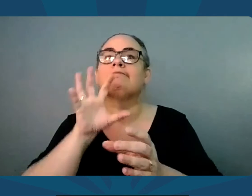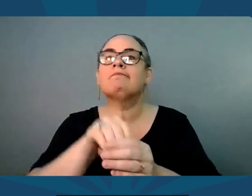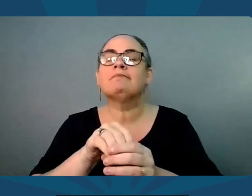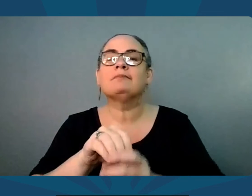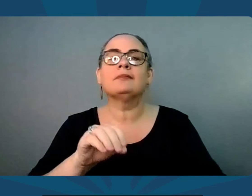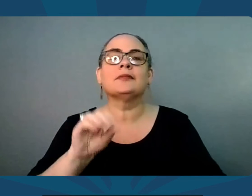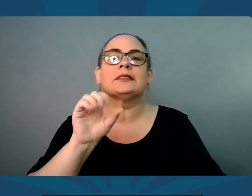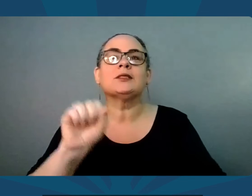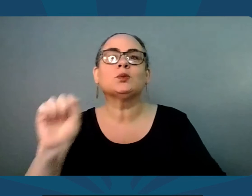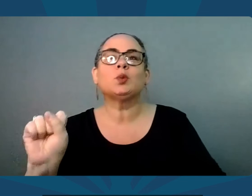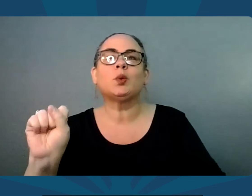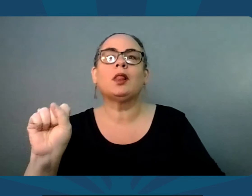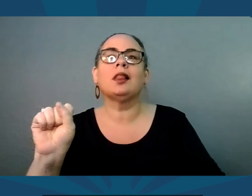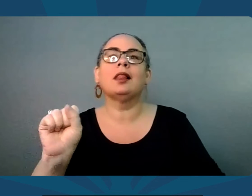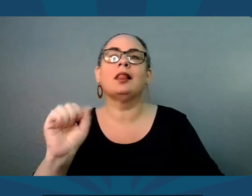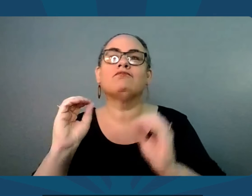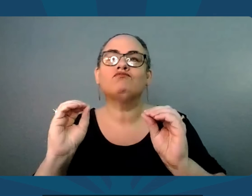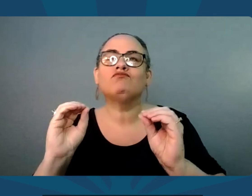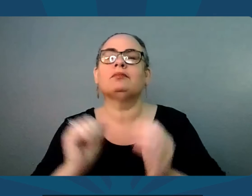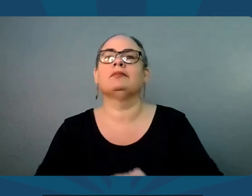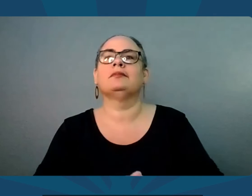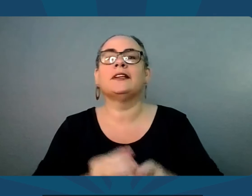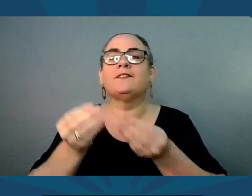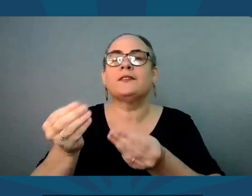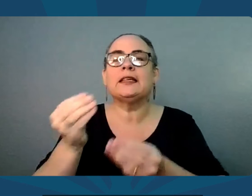ministries such as Sunday school,